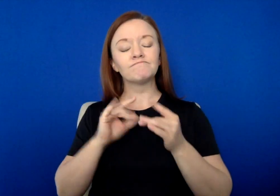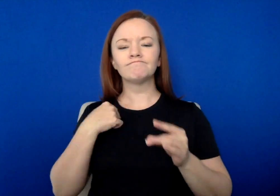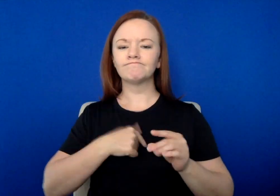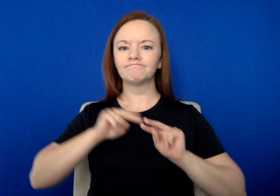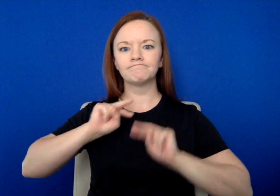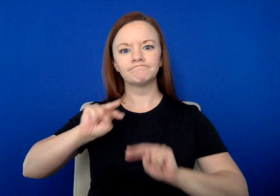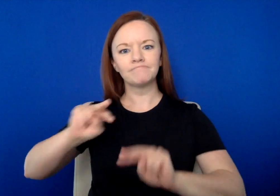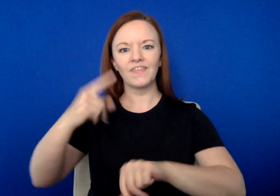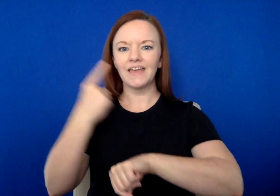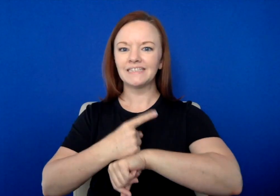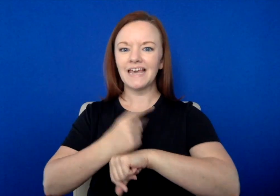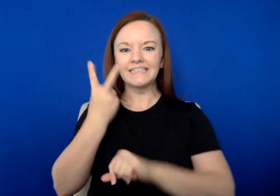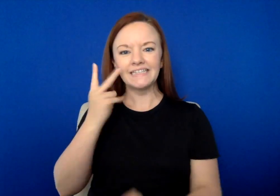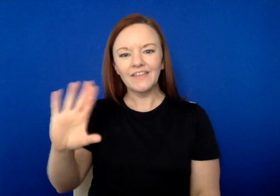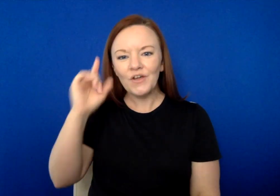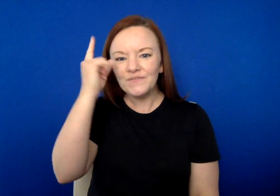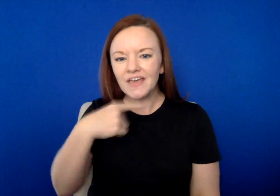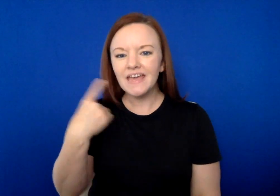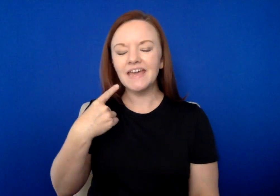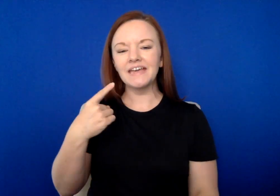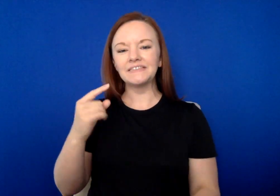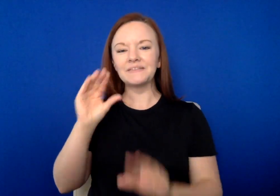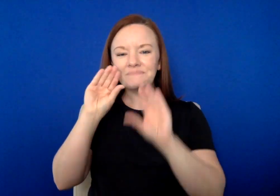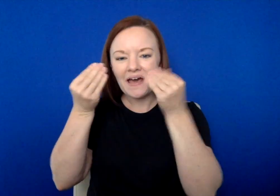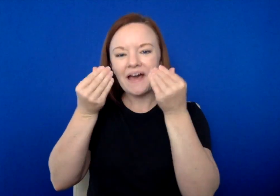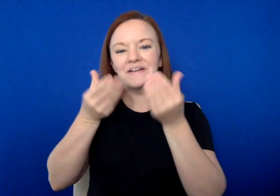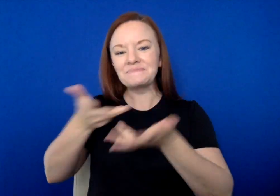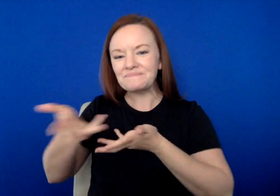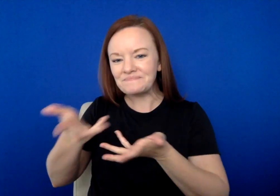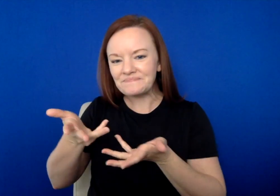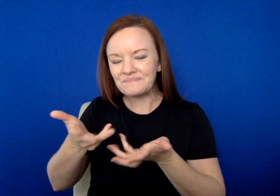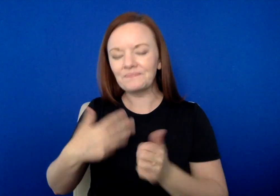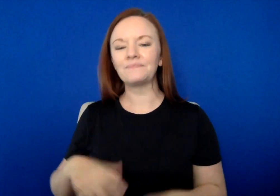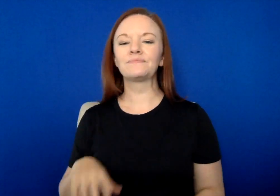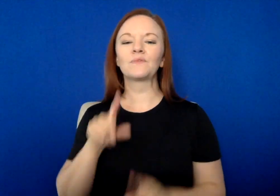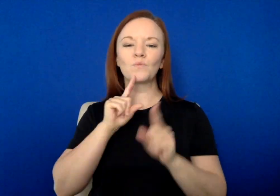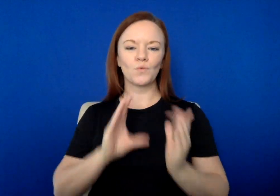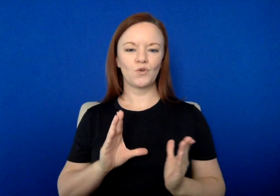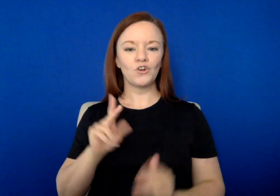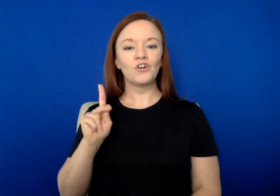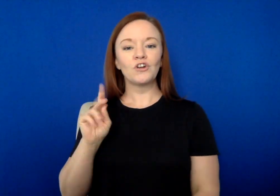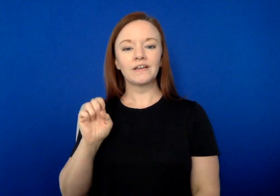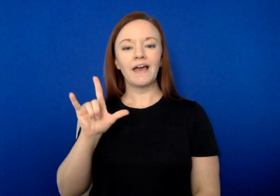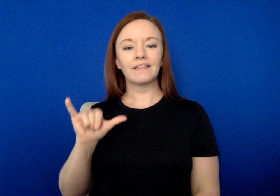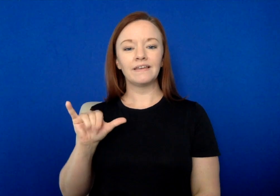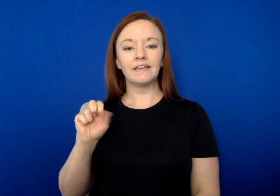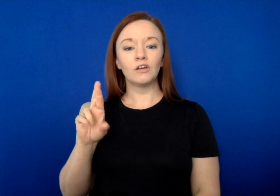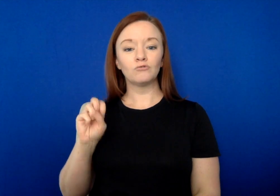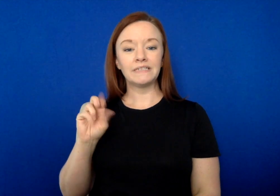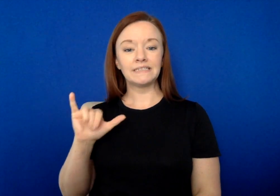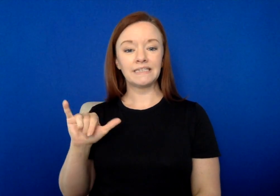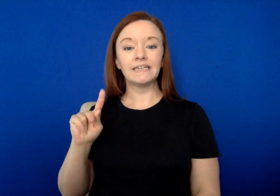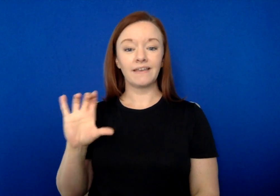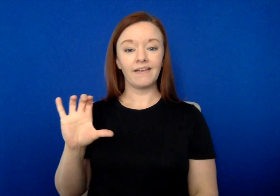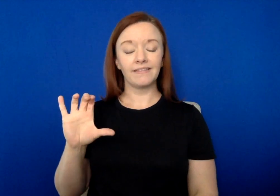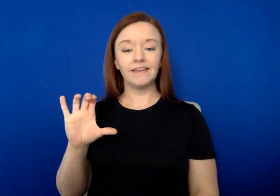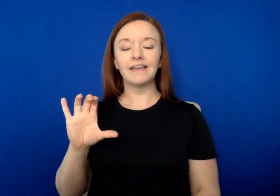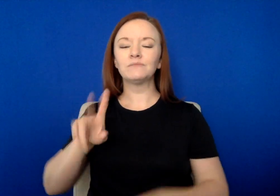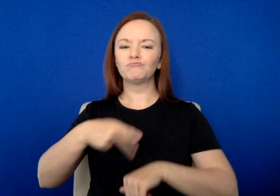the faces and hear those voices and see those smiles. Kelly Creasy is the principal at the State Schools for the Deaf and the Blind's Tucson campus.